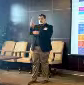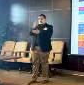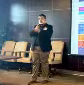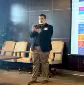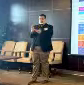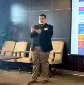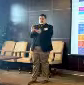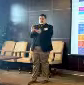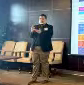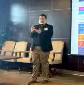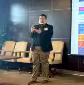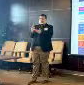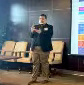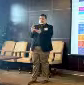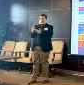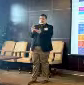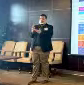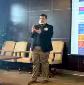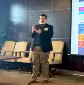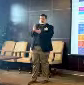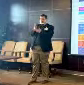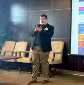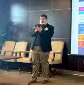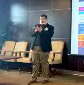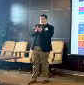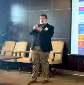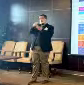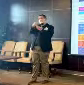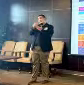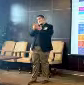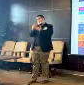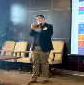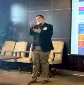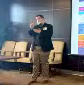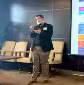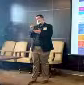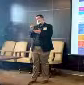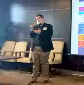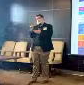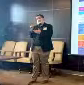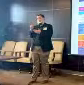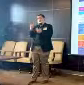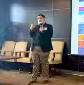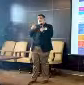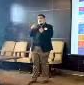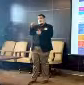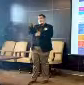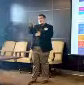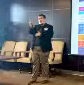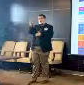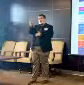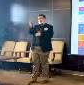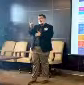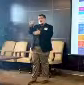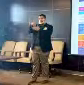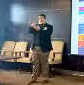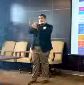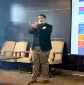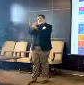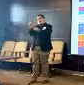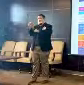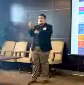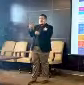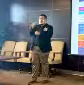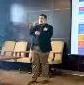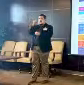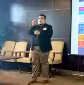week. Some positive news is that we now have 280 patients in our Safer at Home